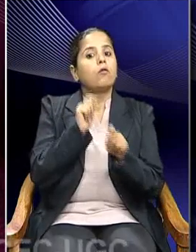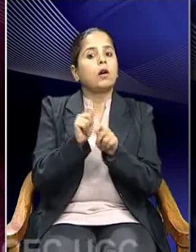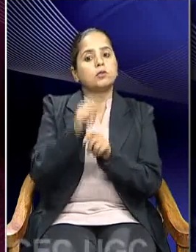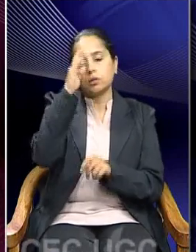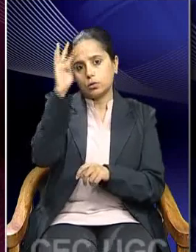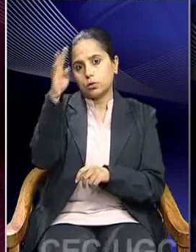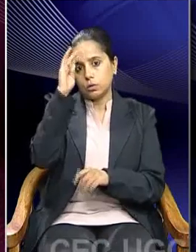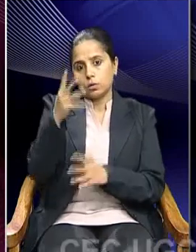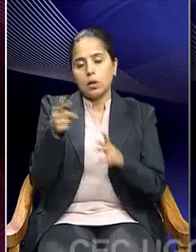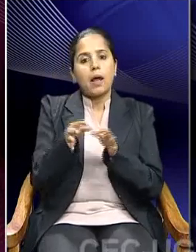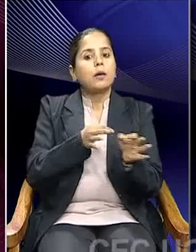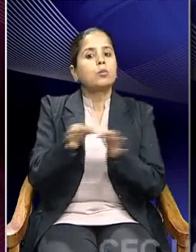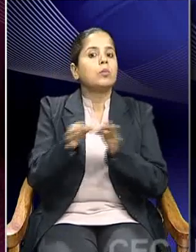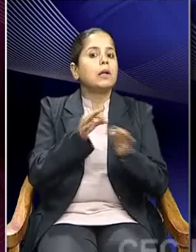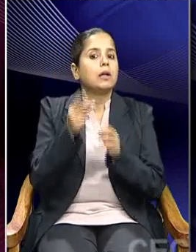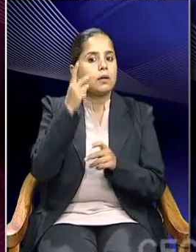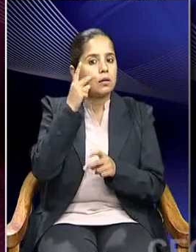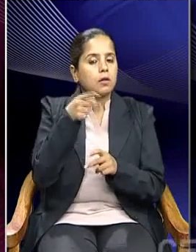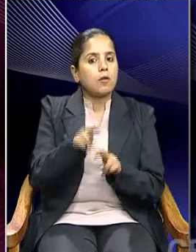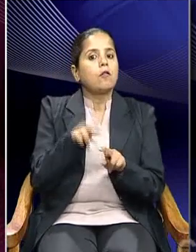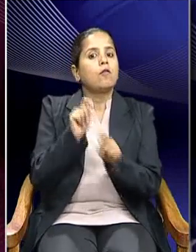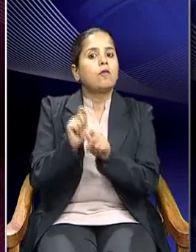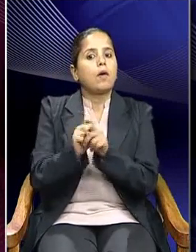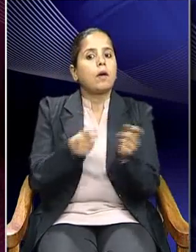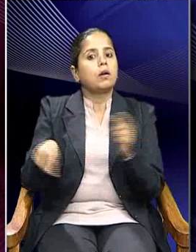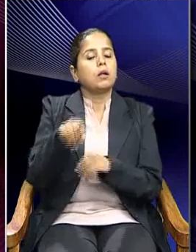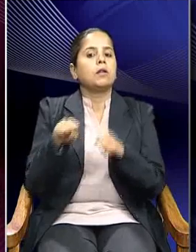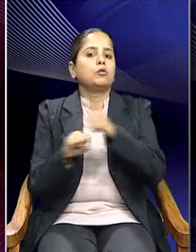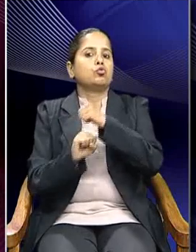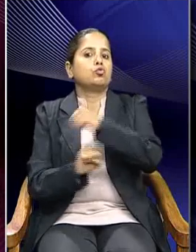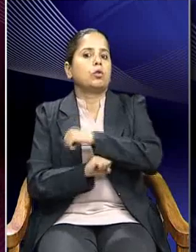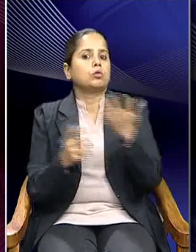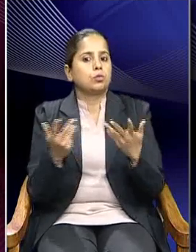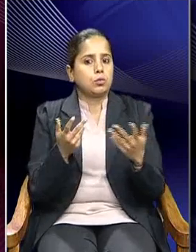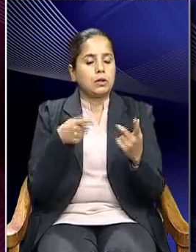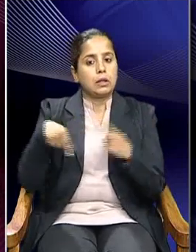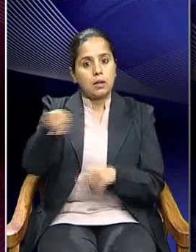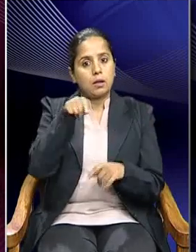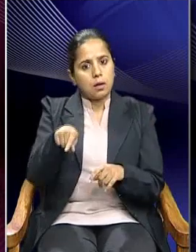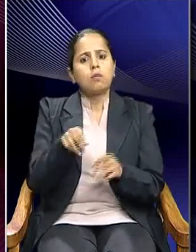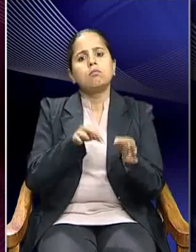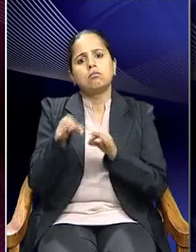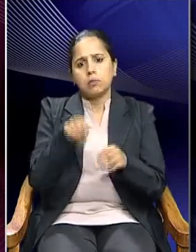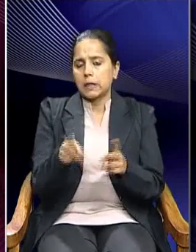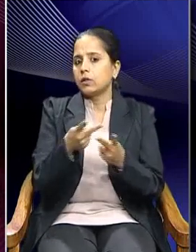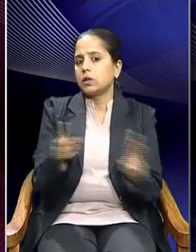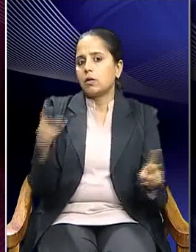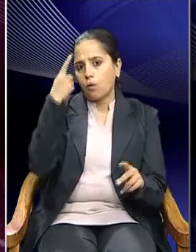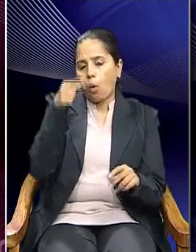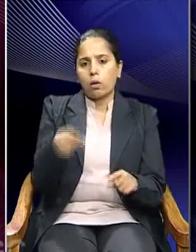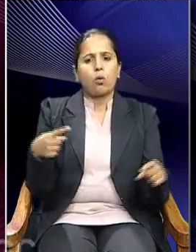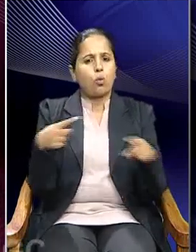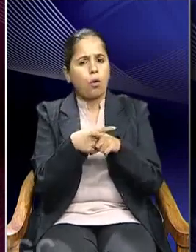theory explains the functions of the structure, and that will be different from a